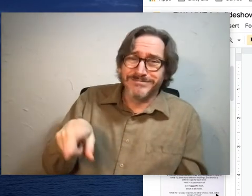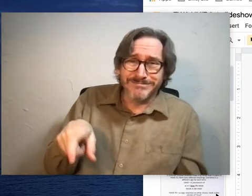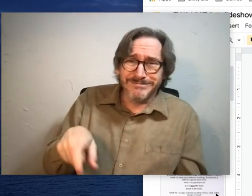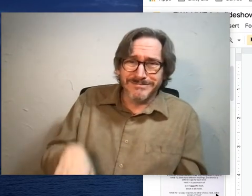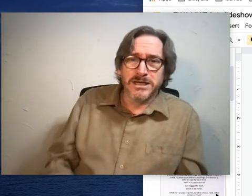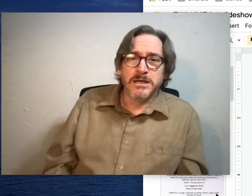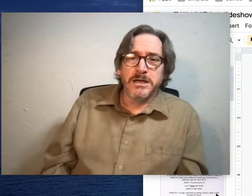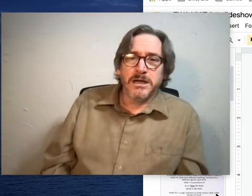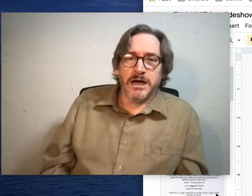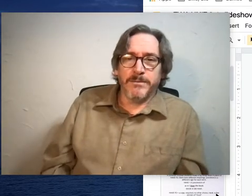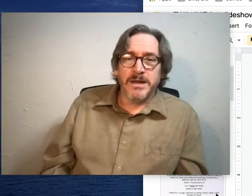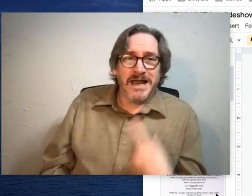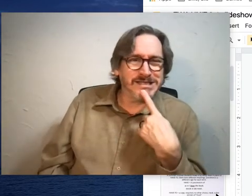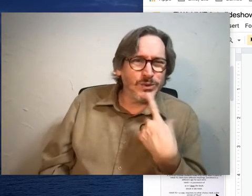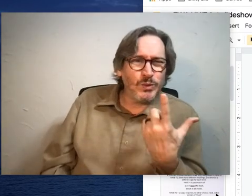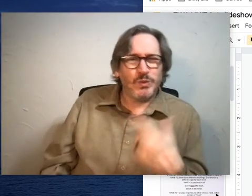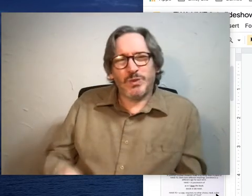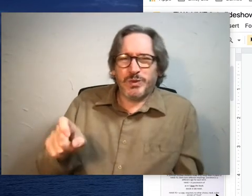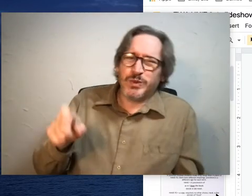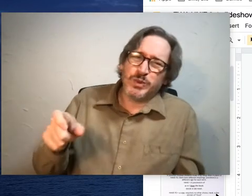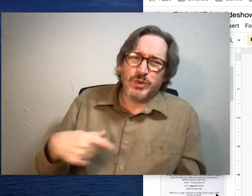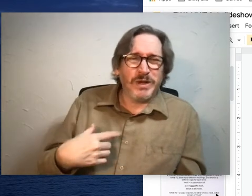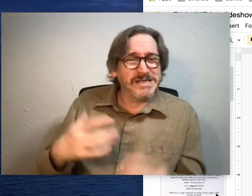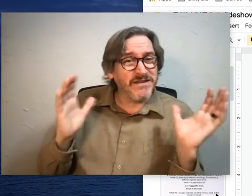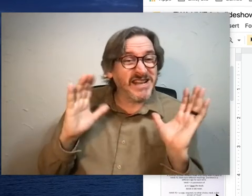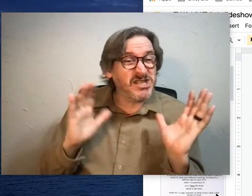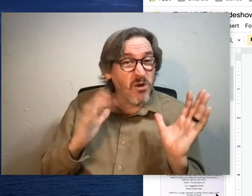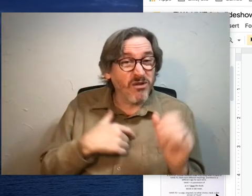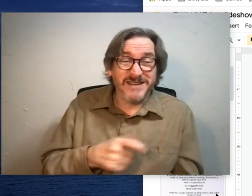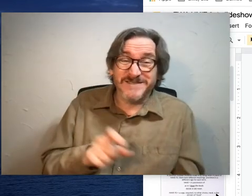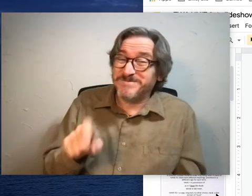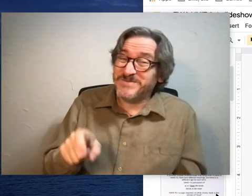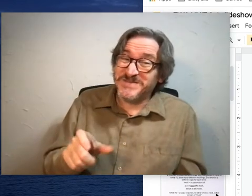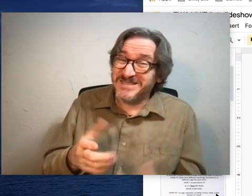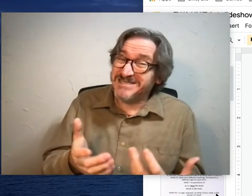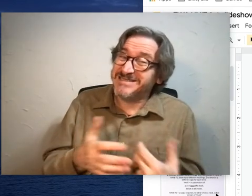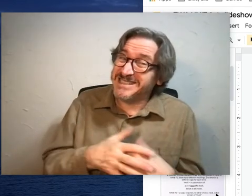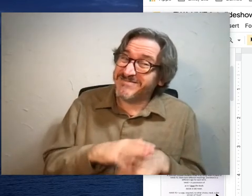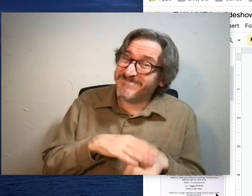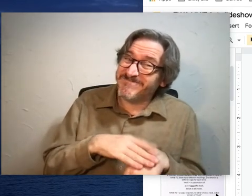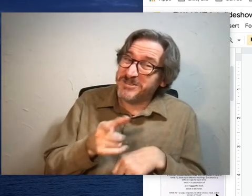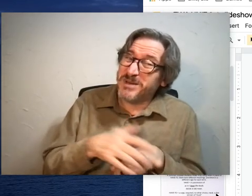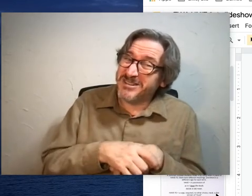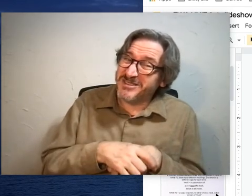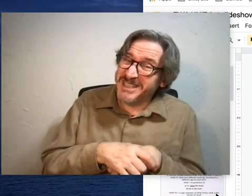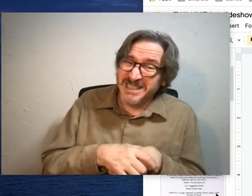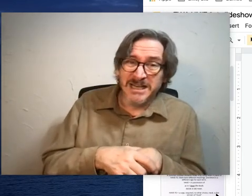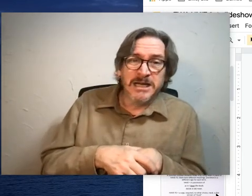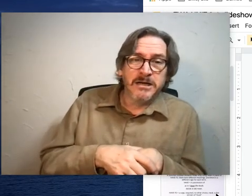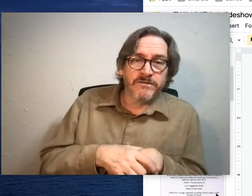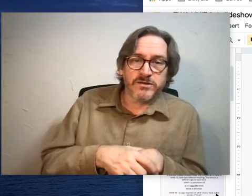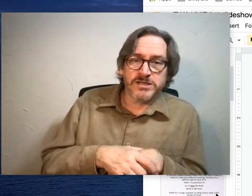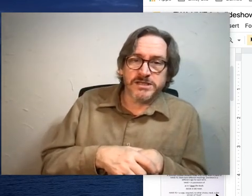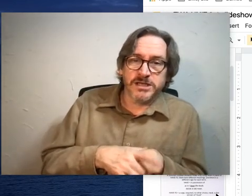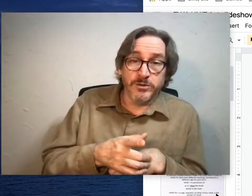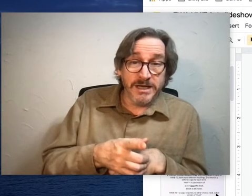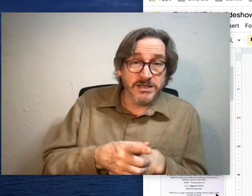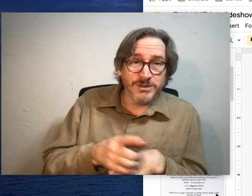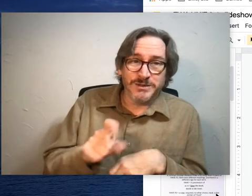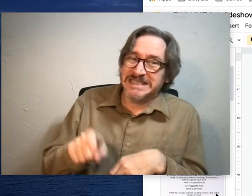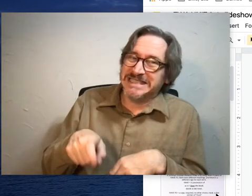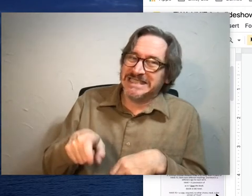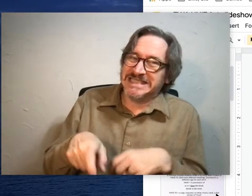should. And it's kind of that small thing of you better do it. Versus you